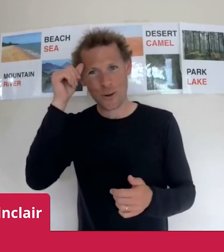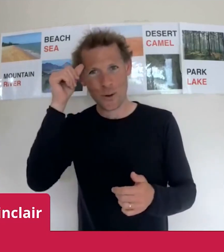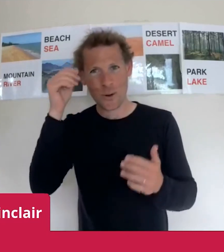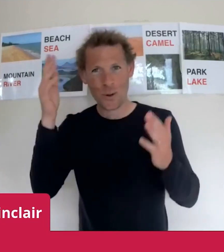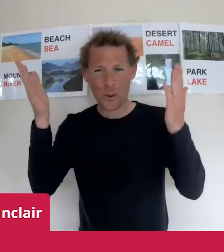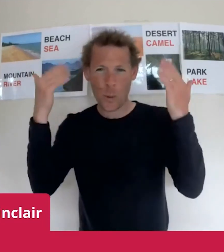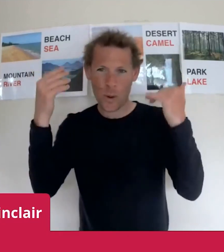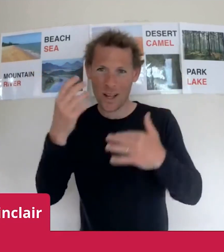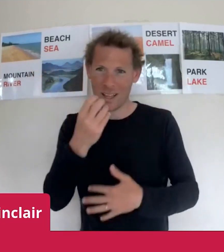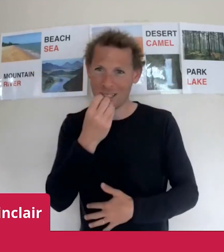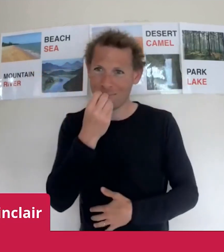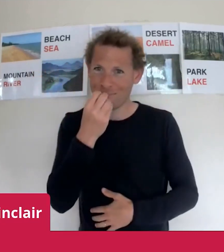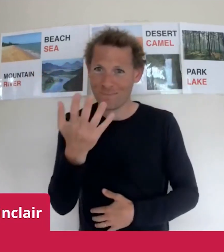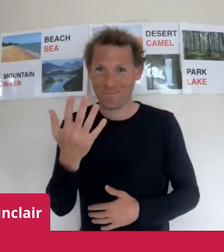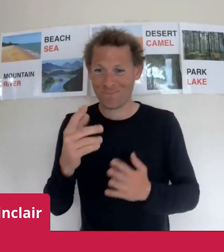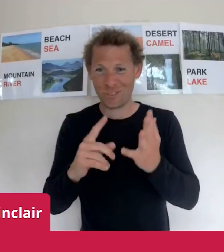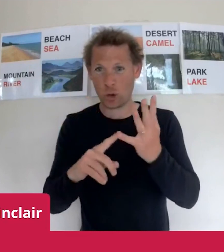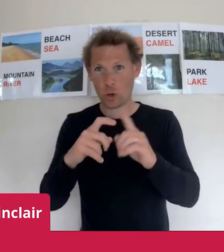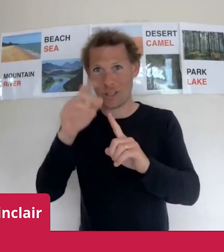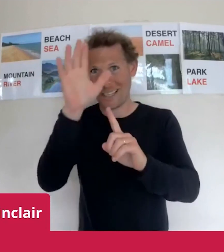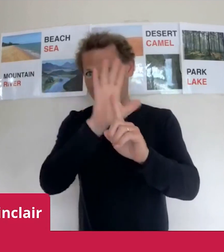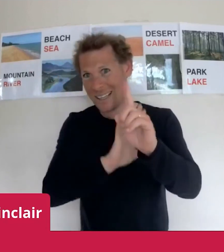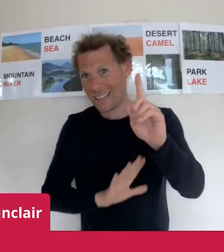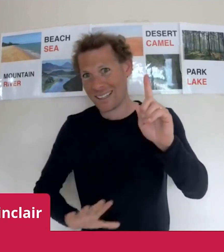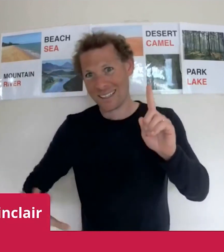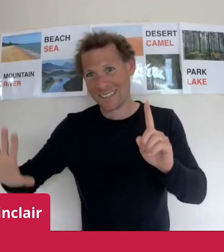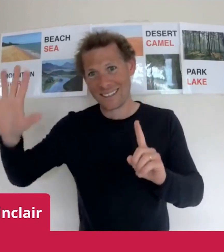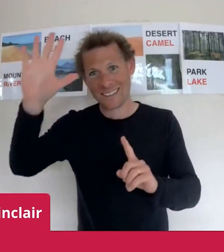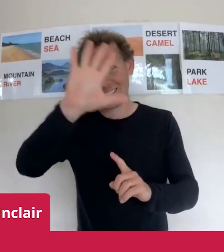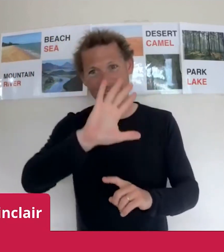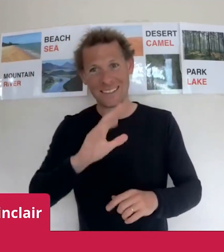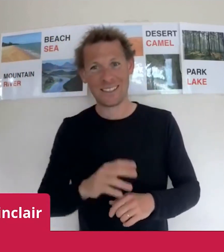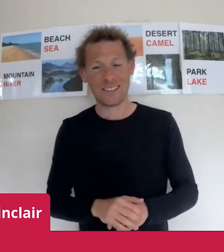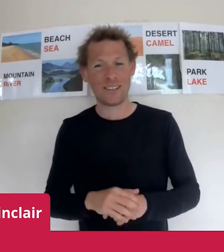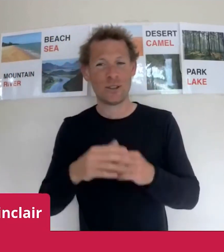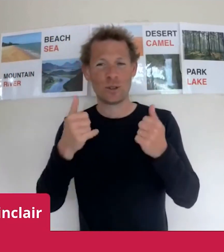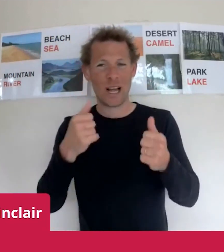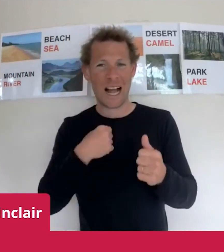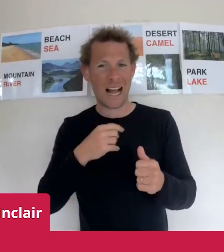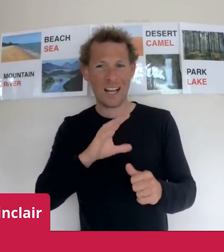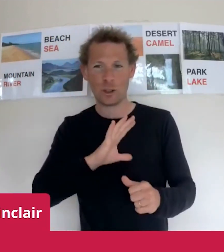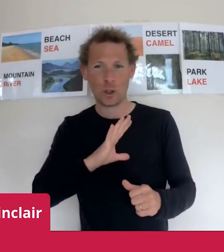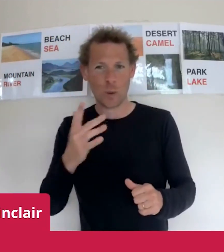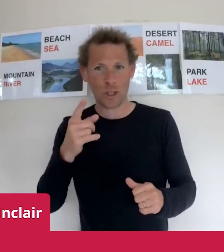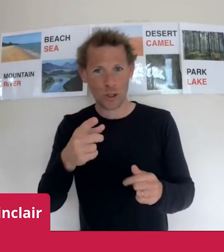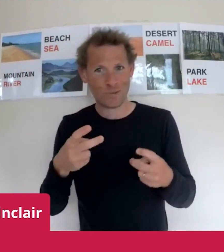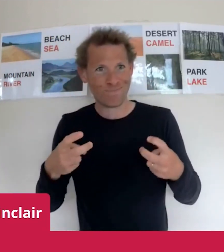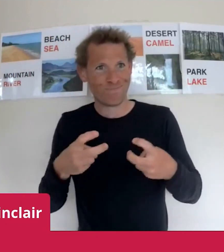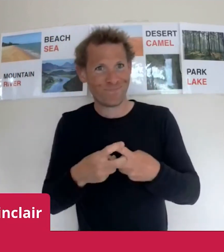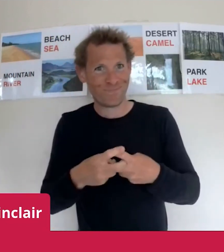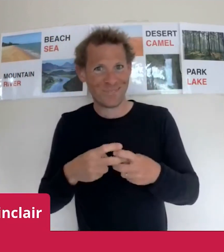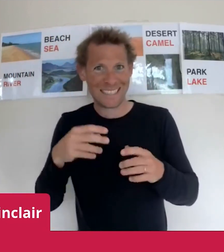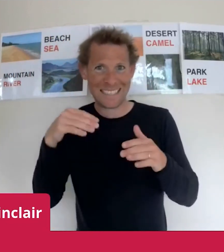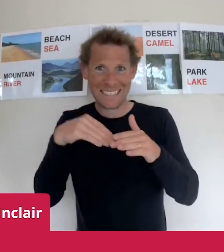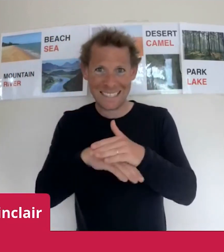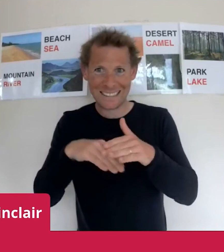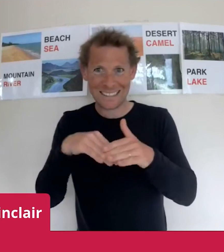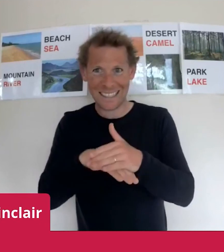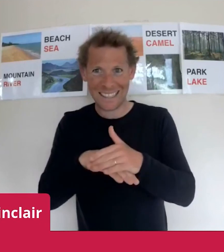Okay, great. Now, I know the weather is beautiful all across the UK, but I don't want you to be